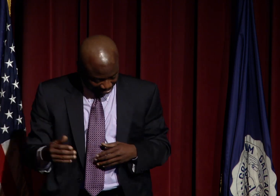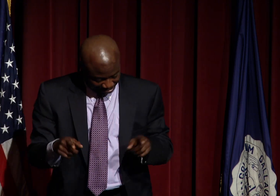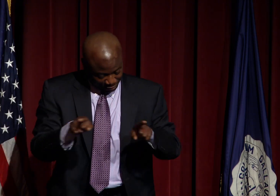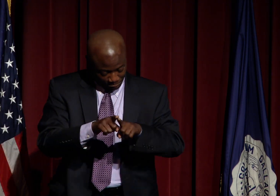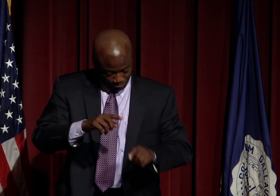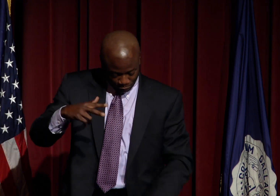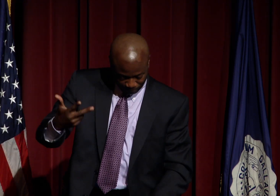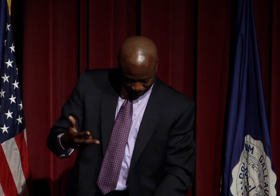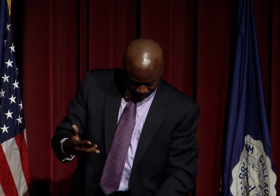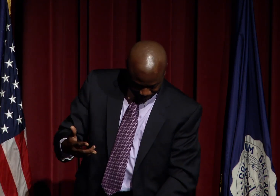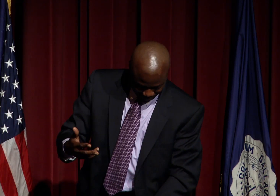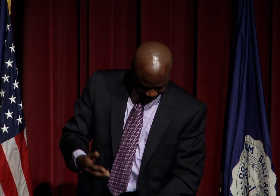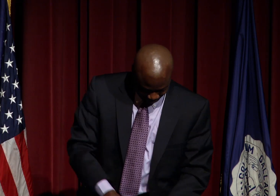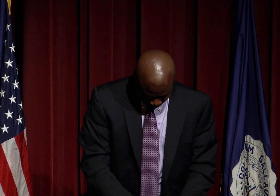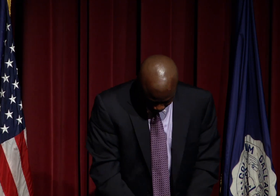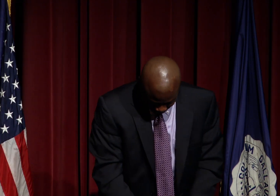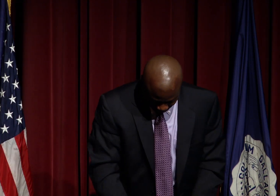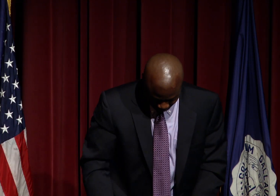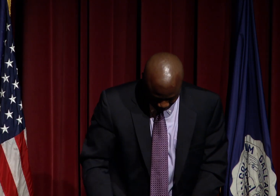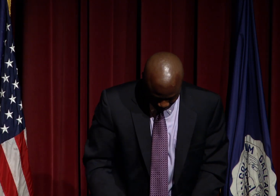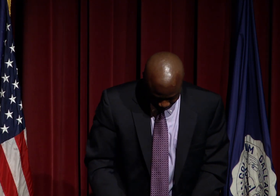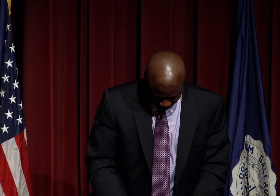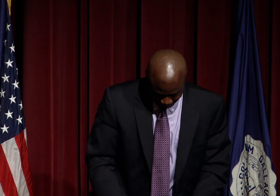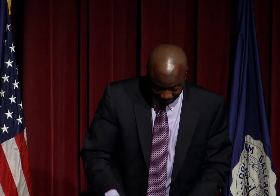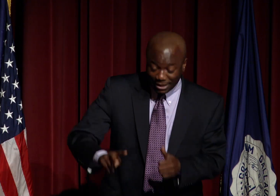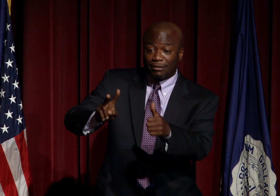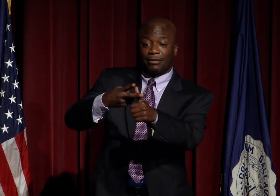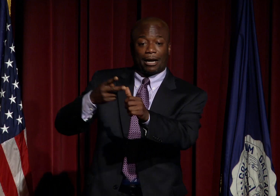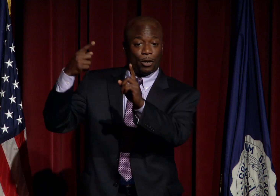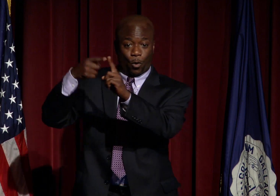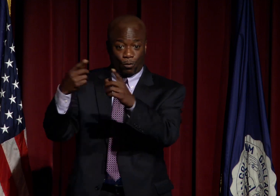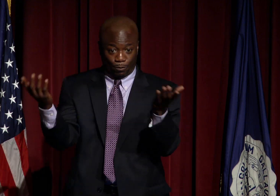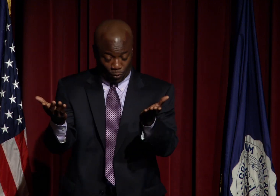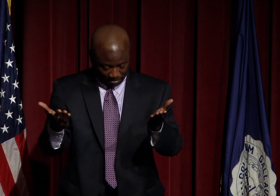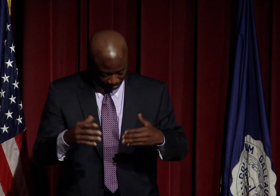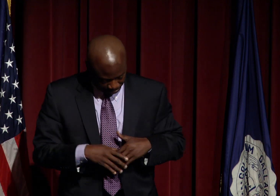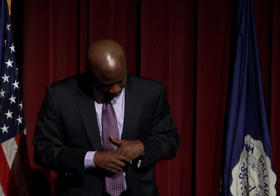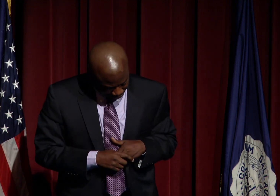plan, as it guides us into the future. Next,